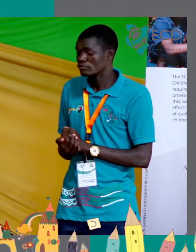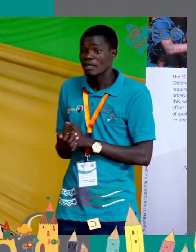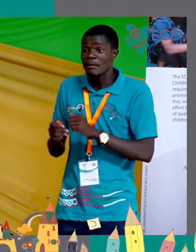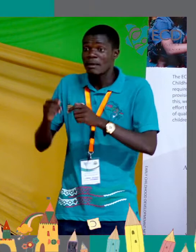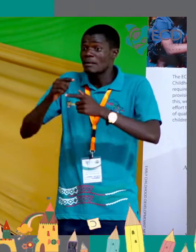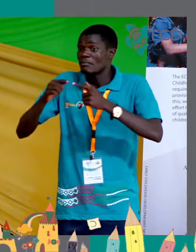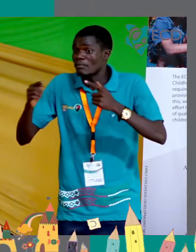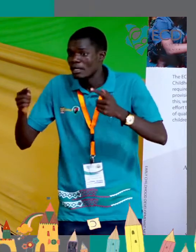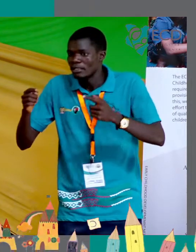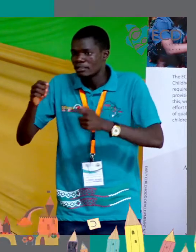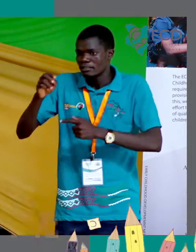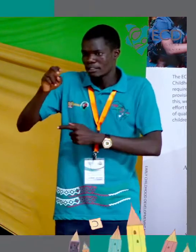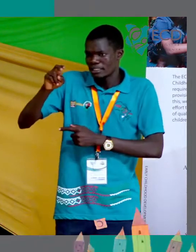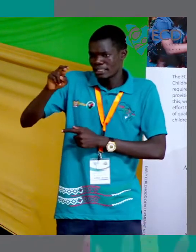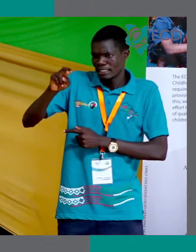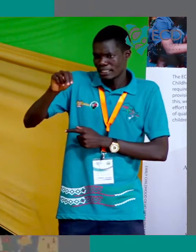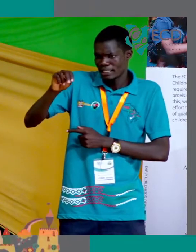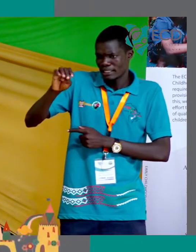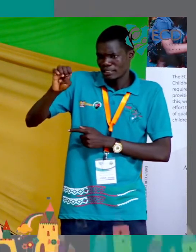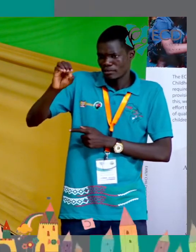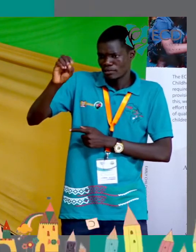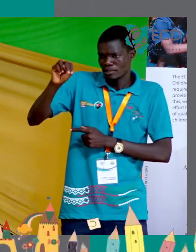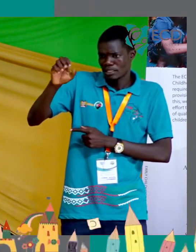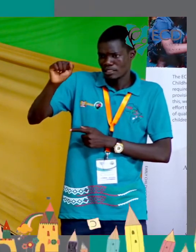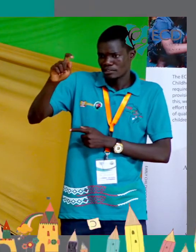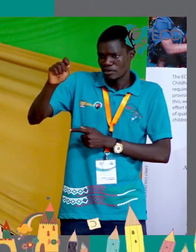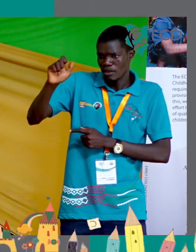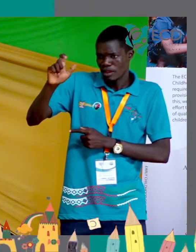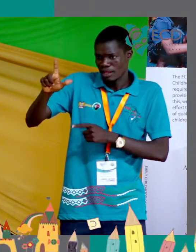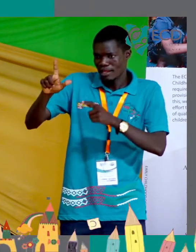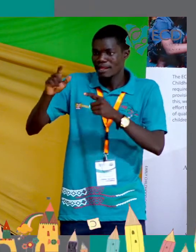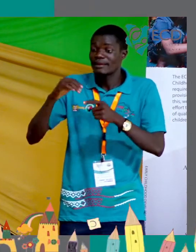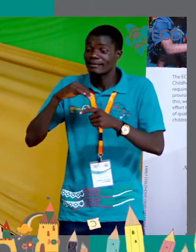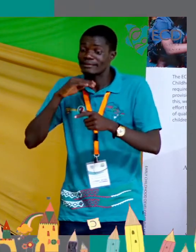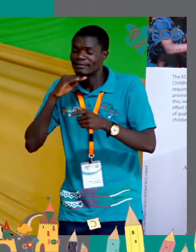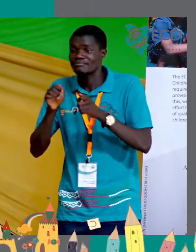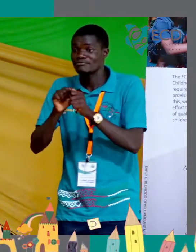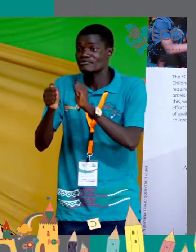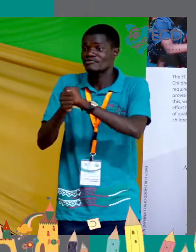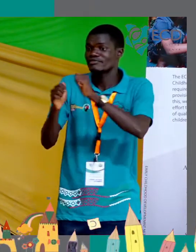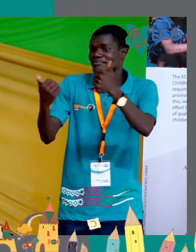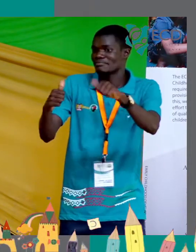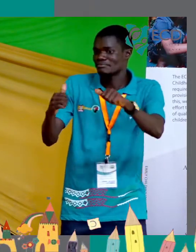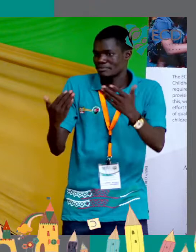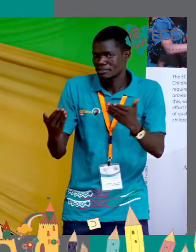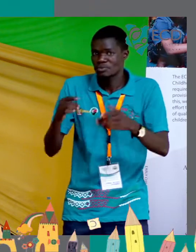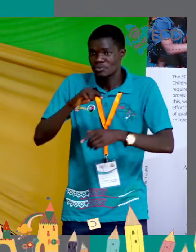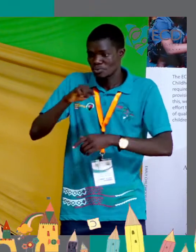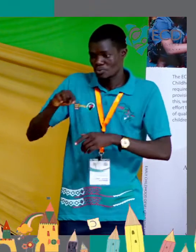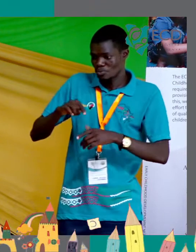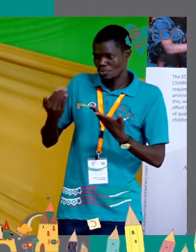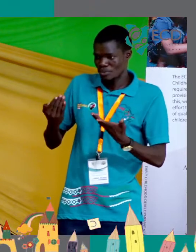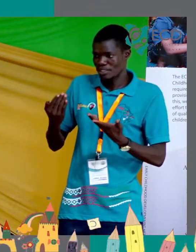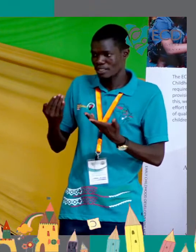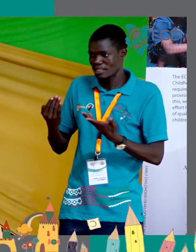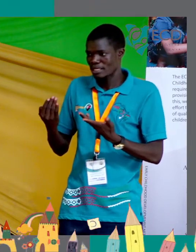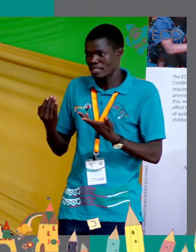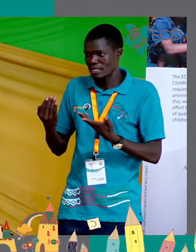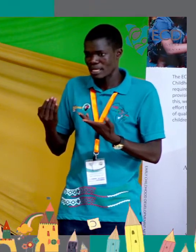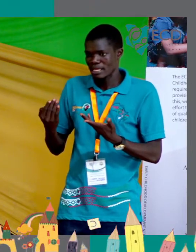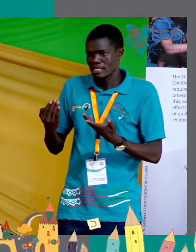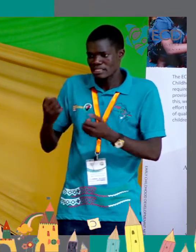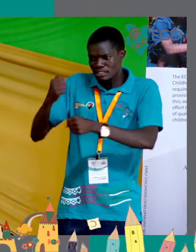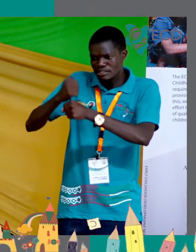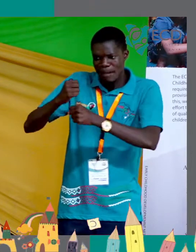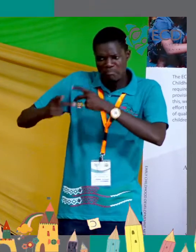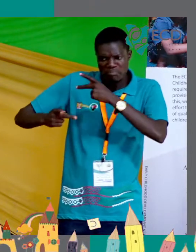However, neonatal deaths have not changed. So we actually have to do we're doing a process